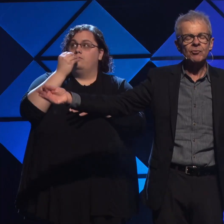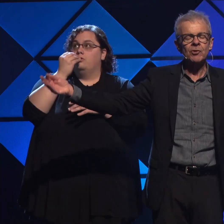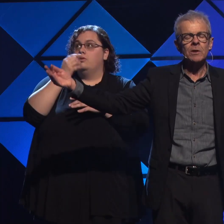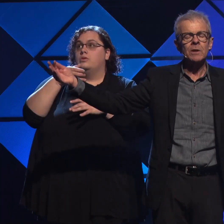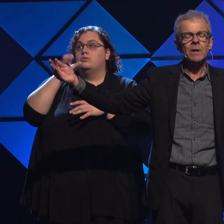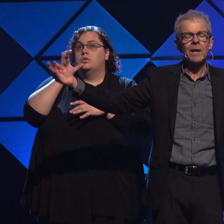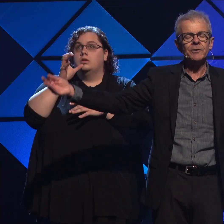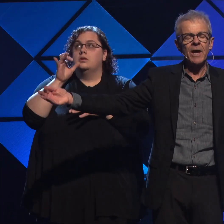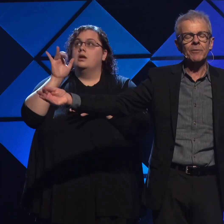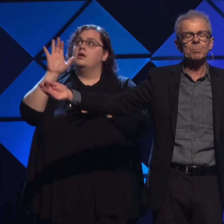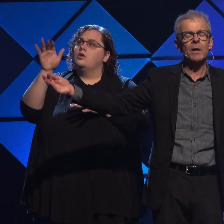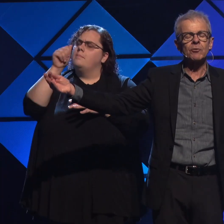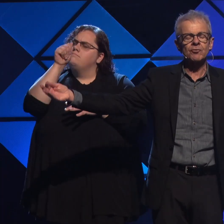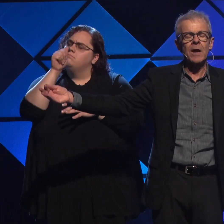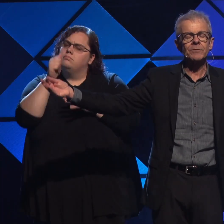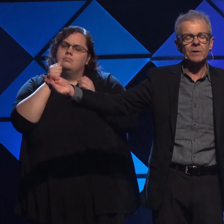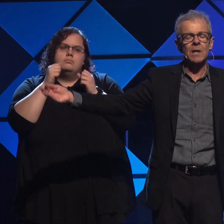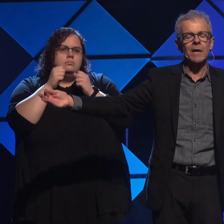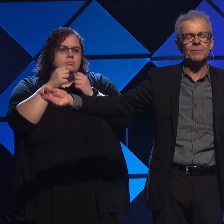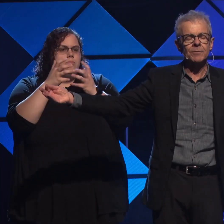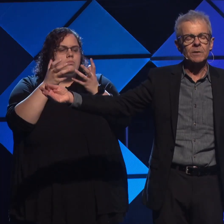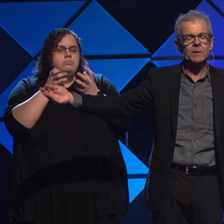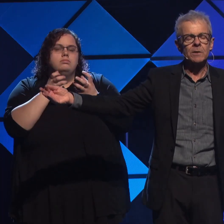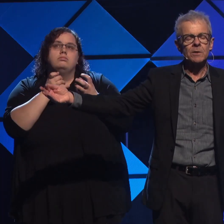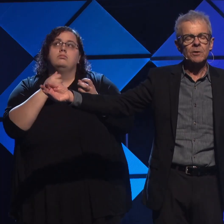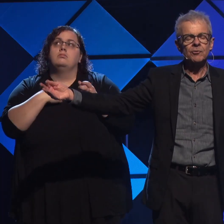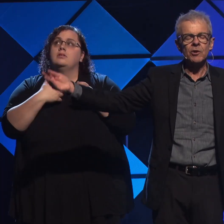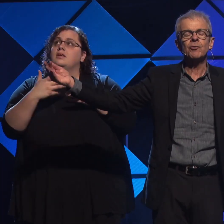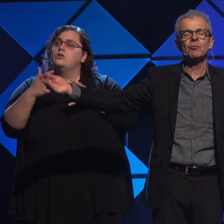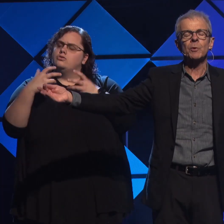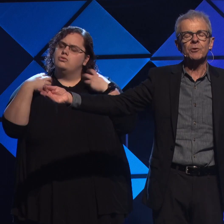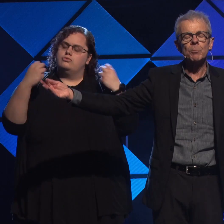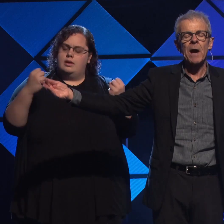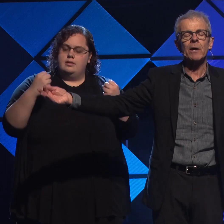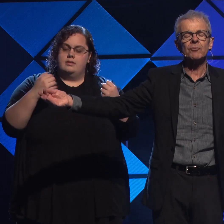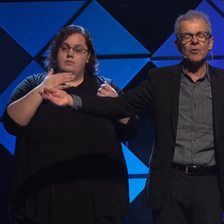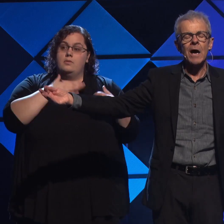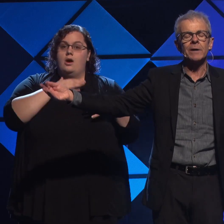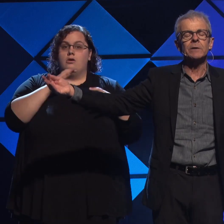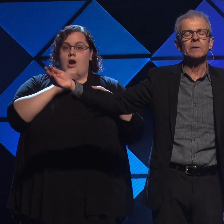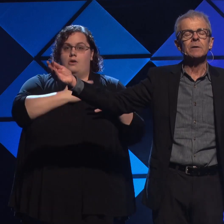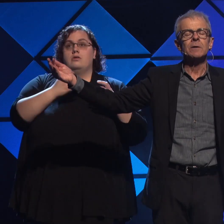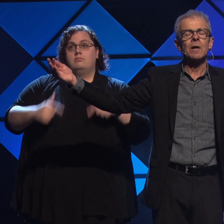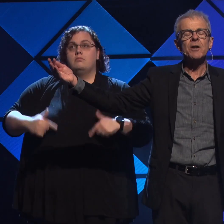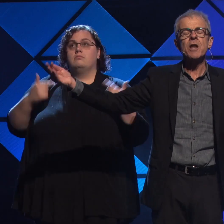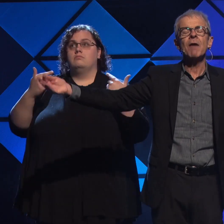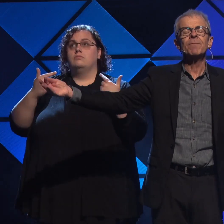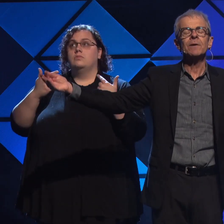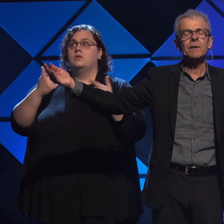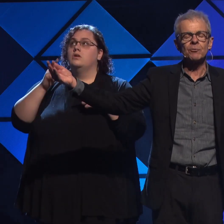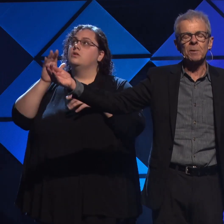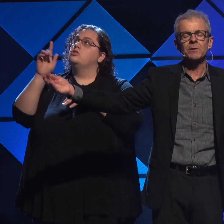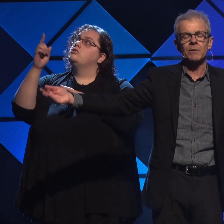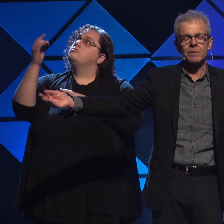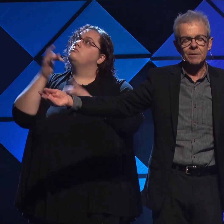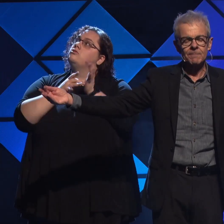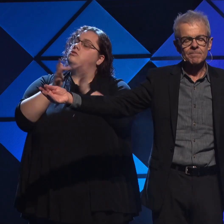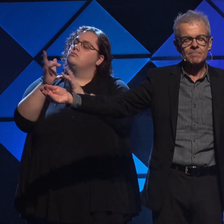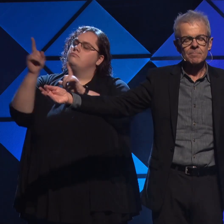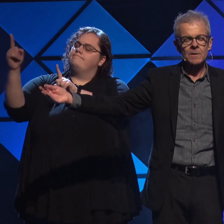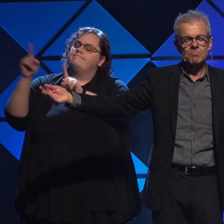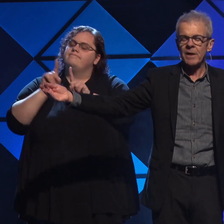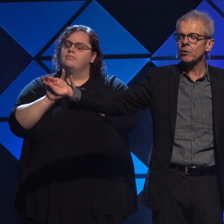your passion and death be our strength and life. Jesus, with you by our side, enough has been